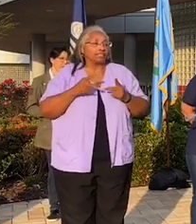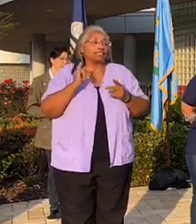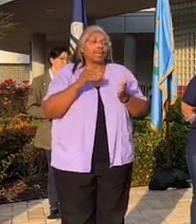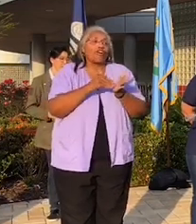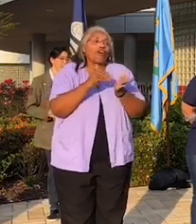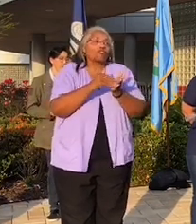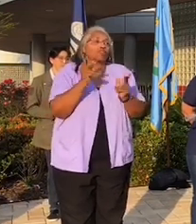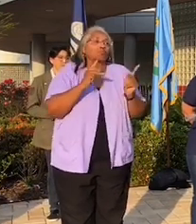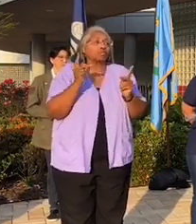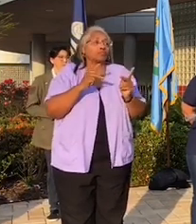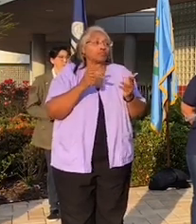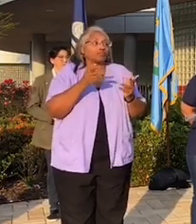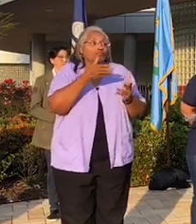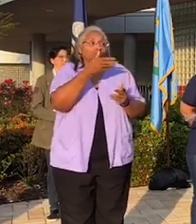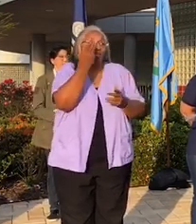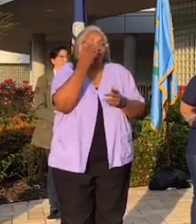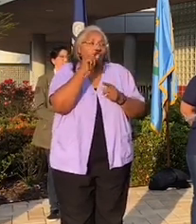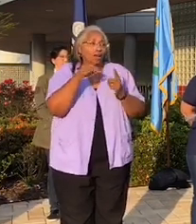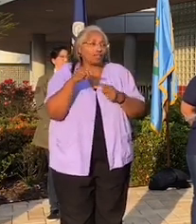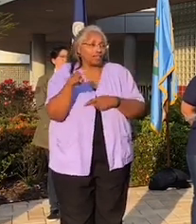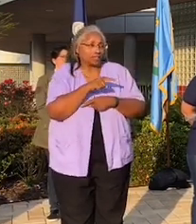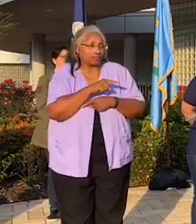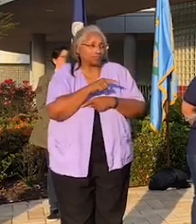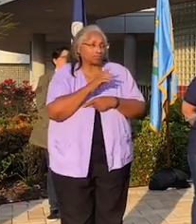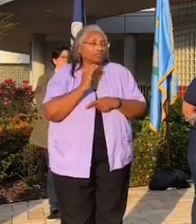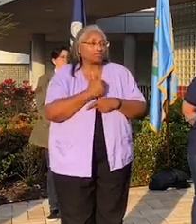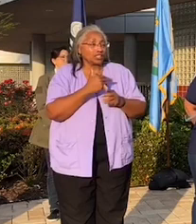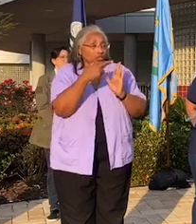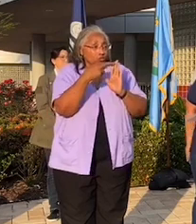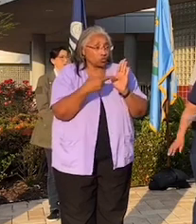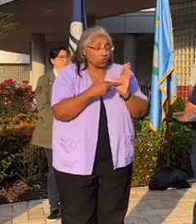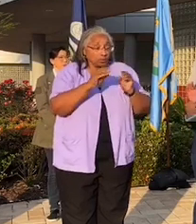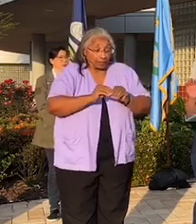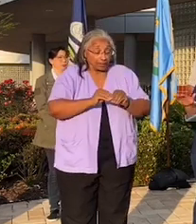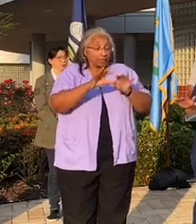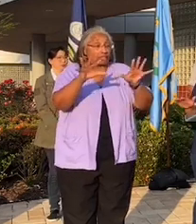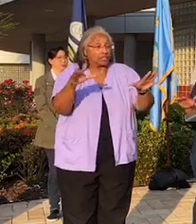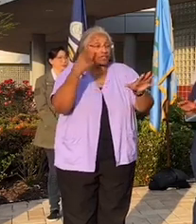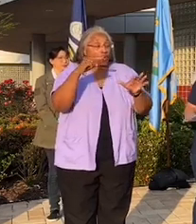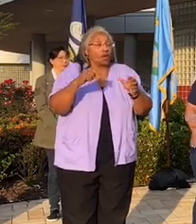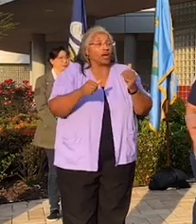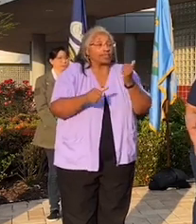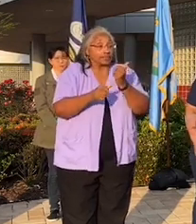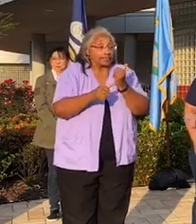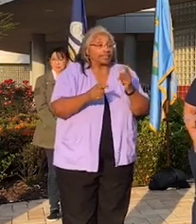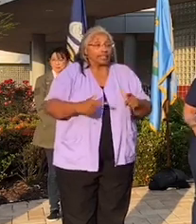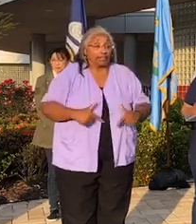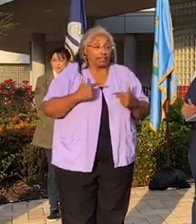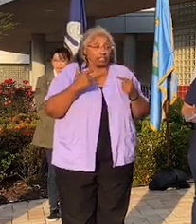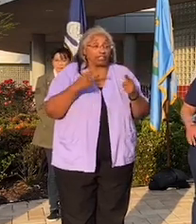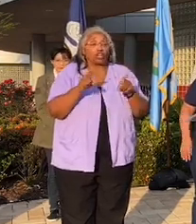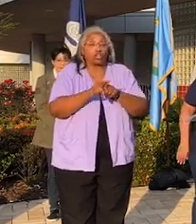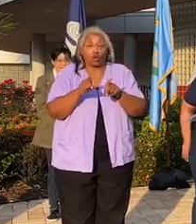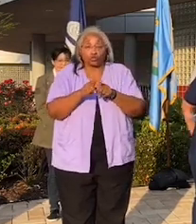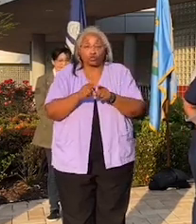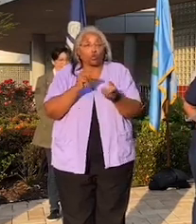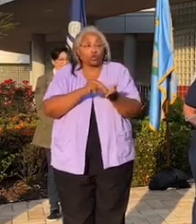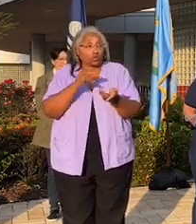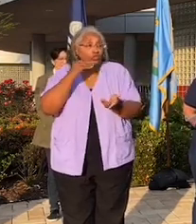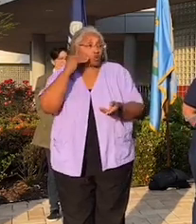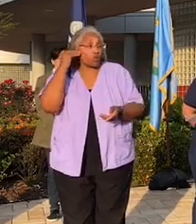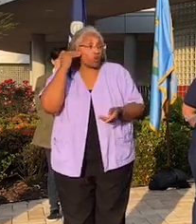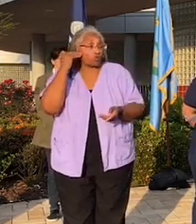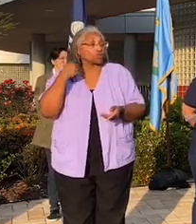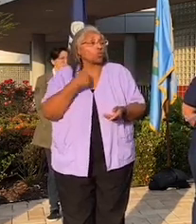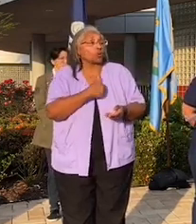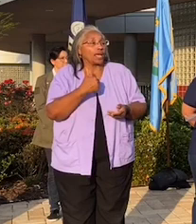out even when talking about it. Guidelines have been disseminated for our assisted living, as well as, of course, our nursing homes. We